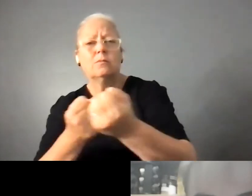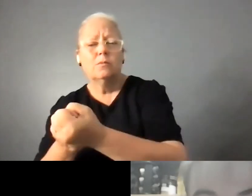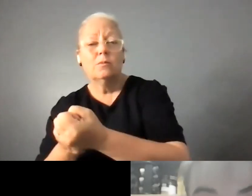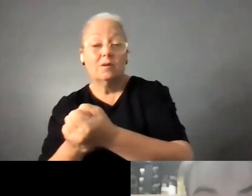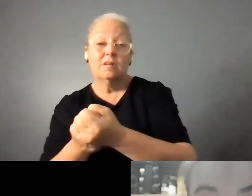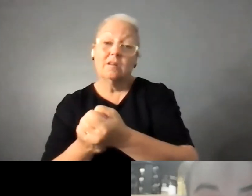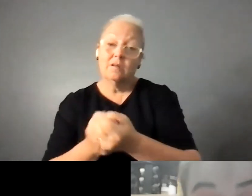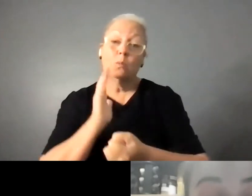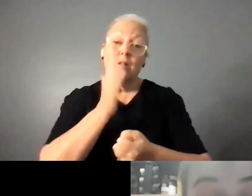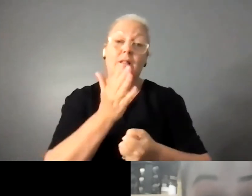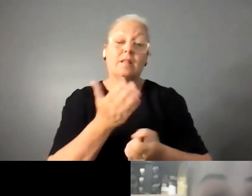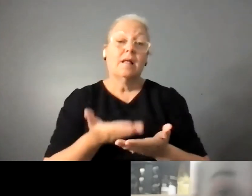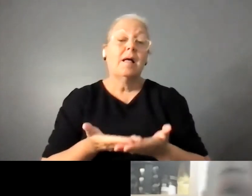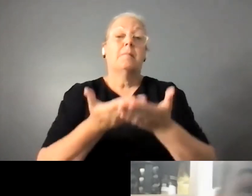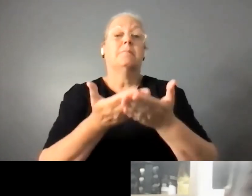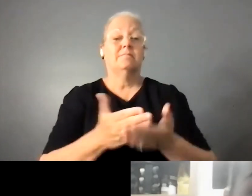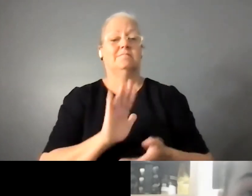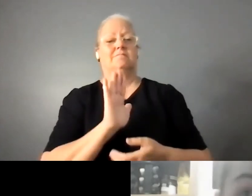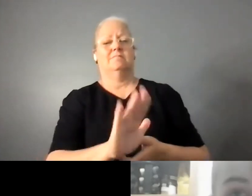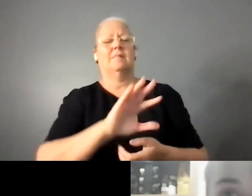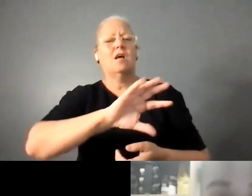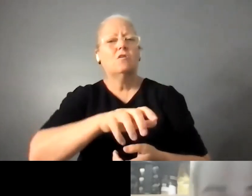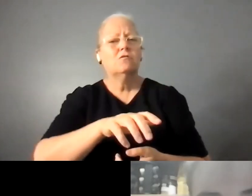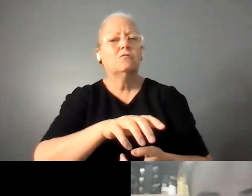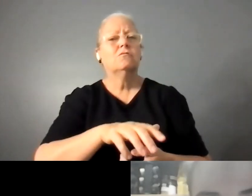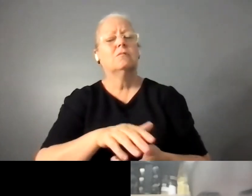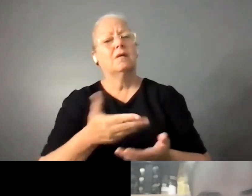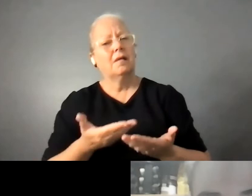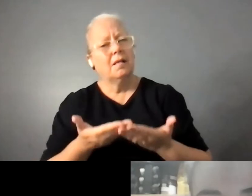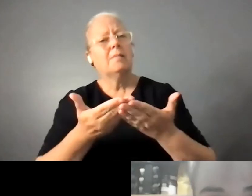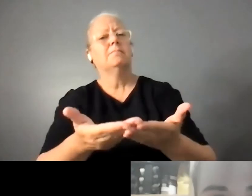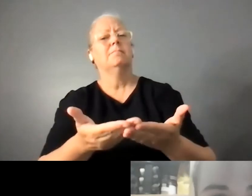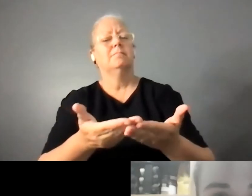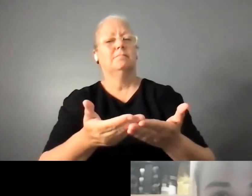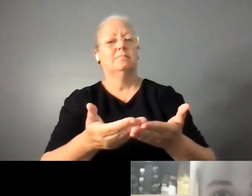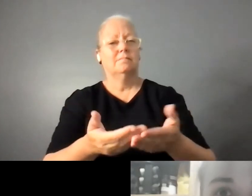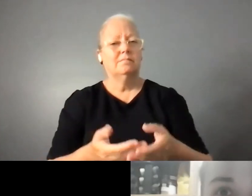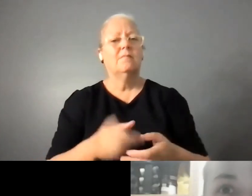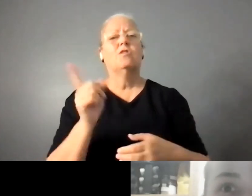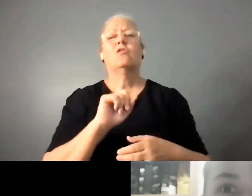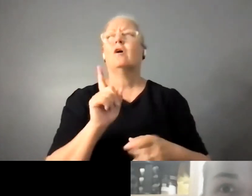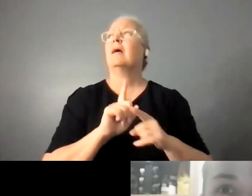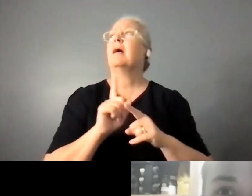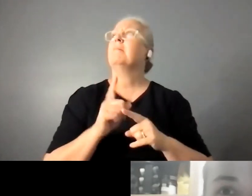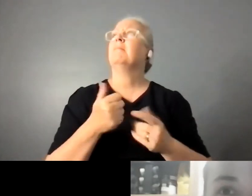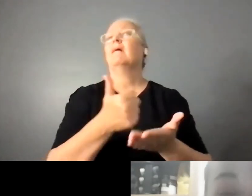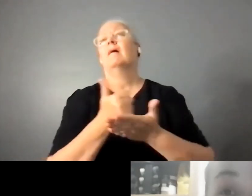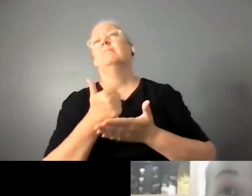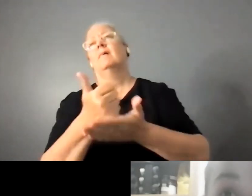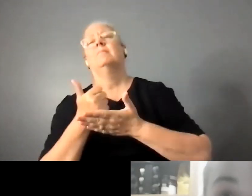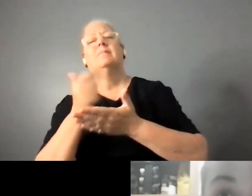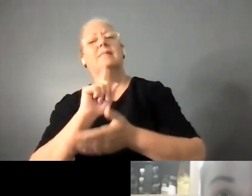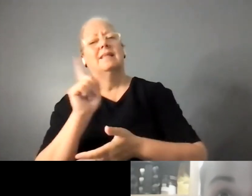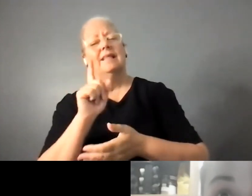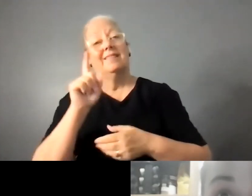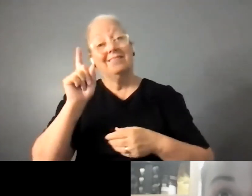we won't need some other treatments. So I think that our